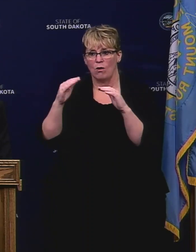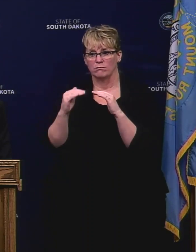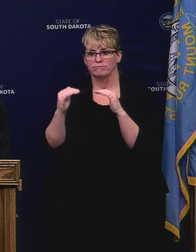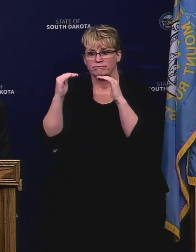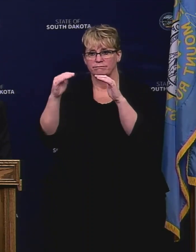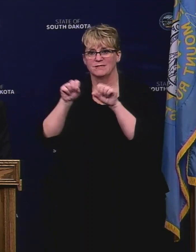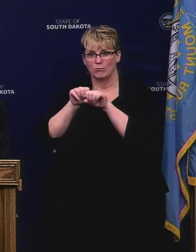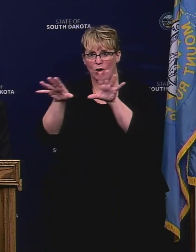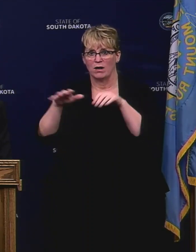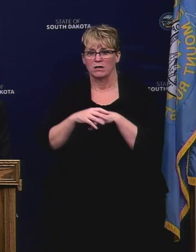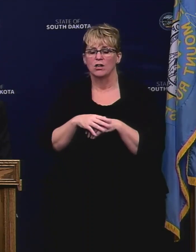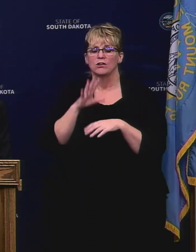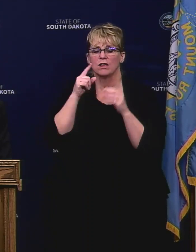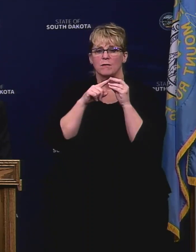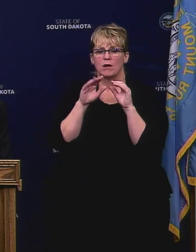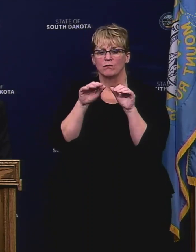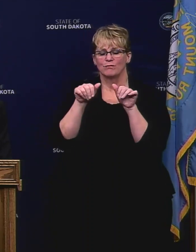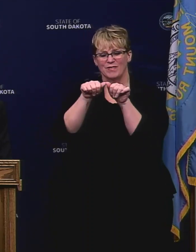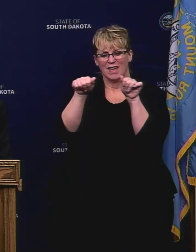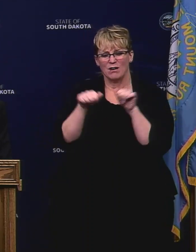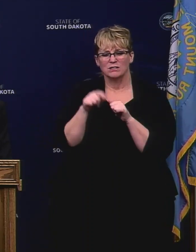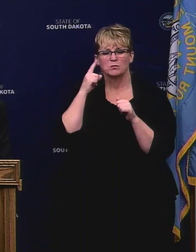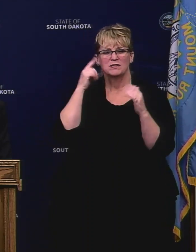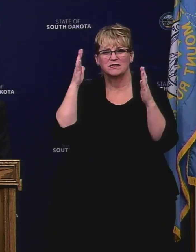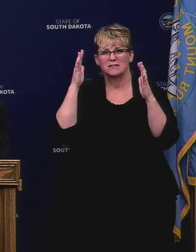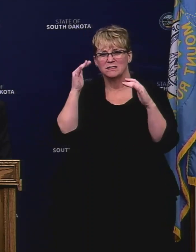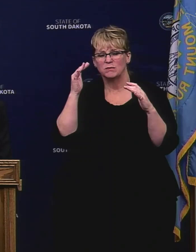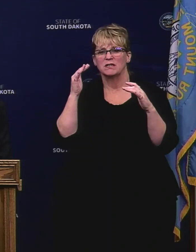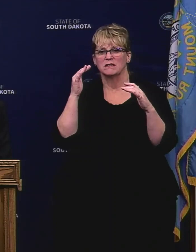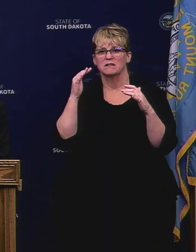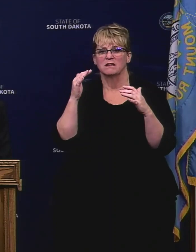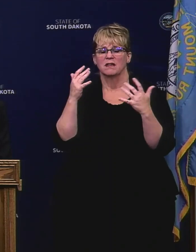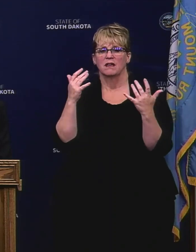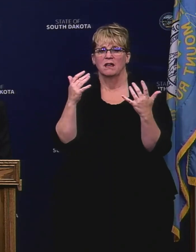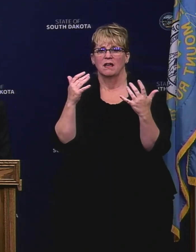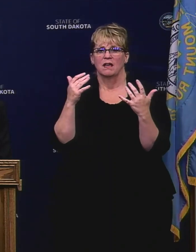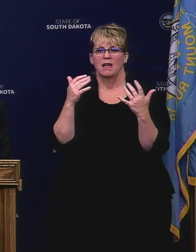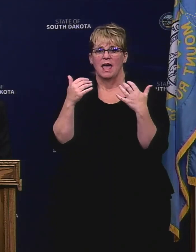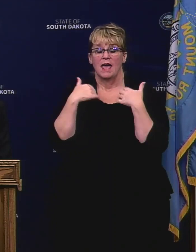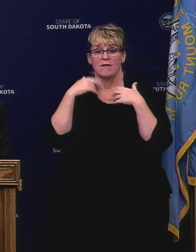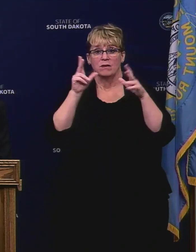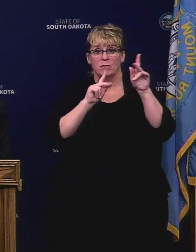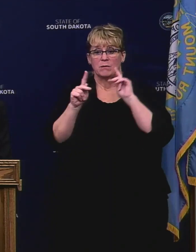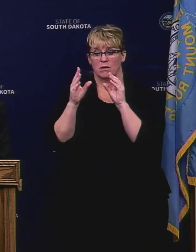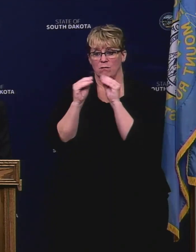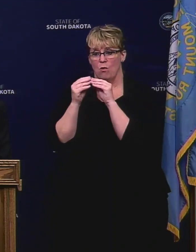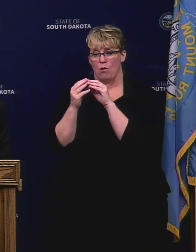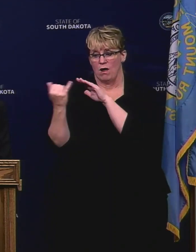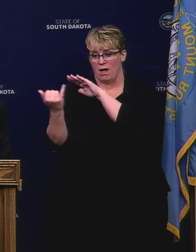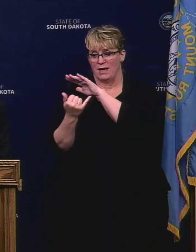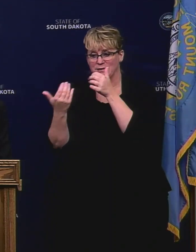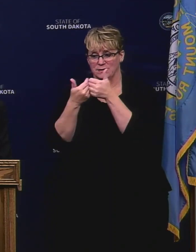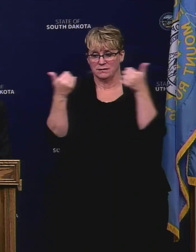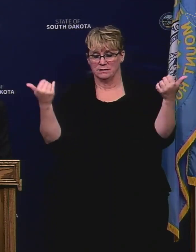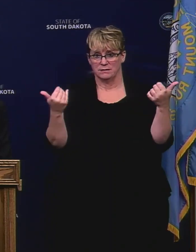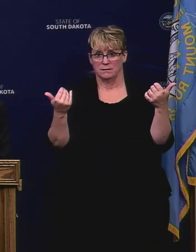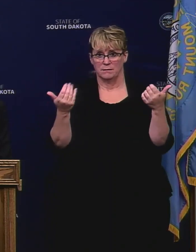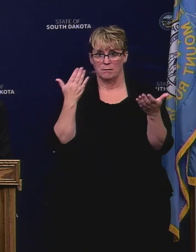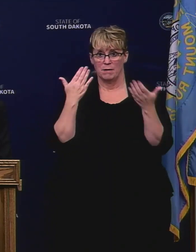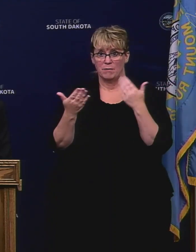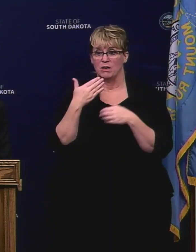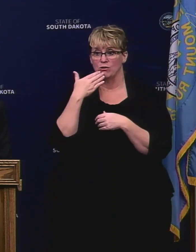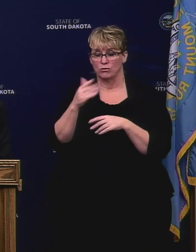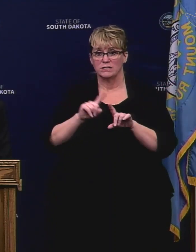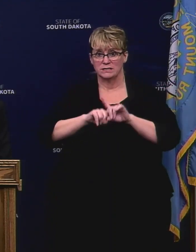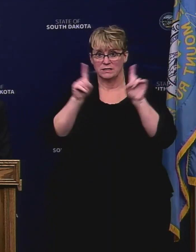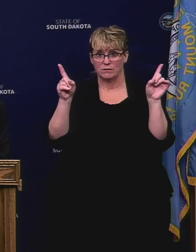So looking at the areas where we anticipate that getting folks isolated quickly could make a difference is